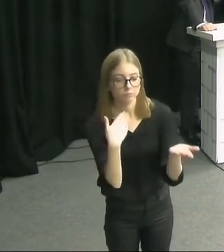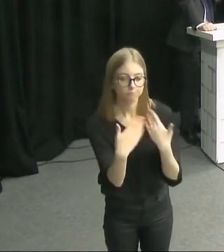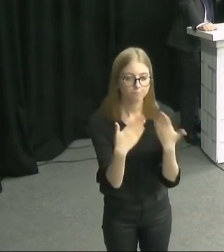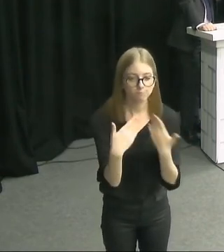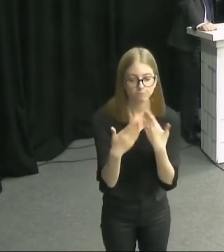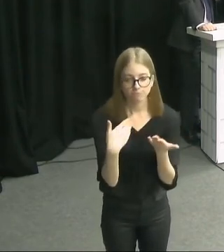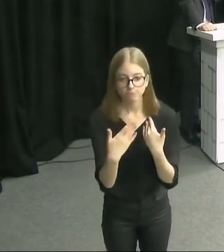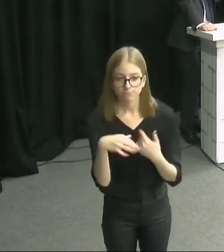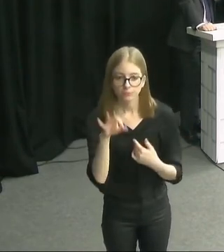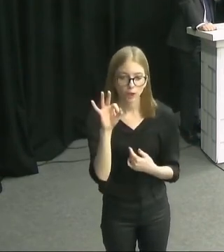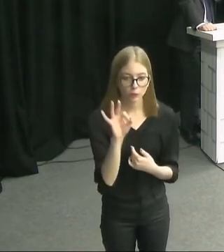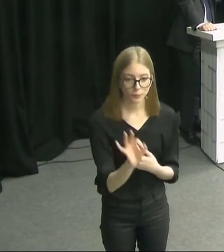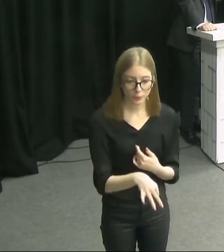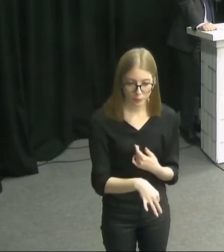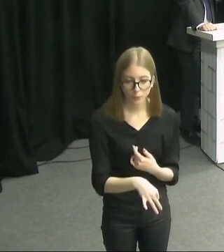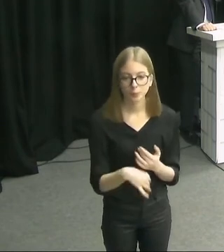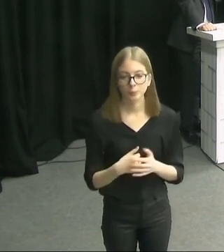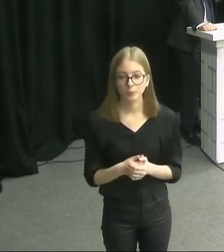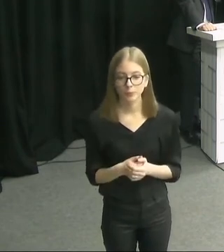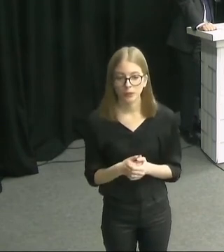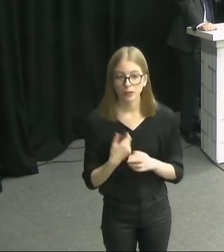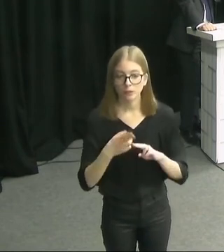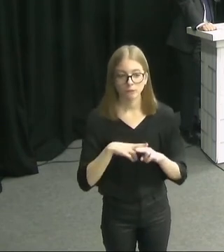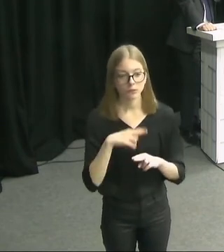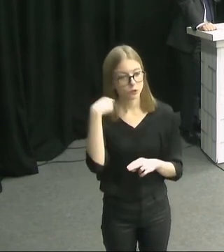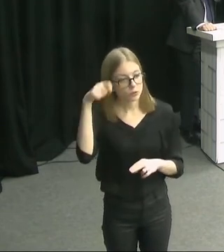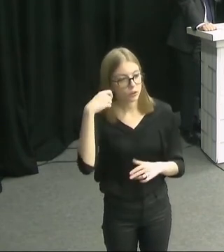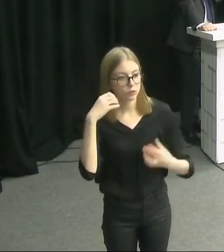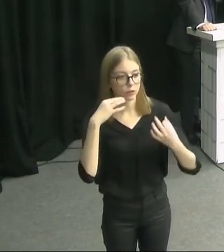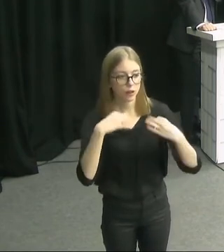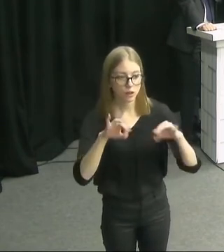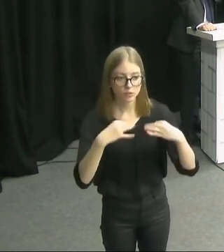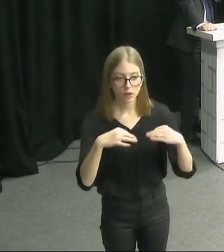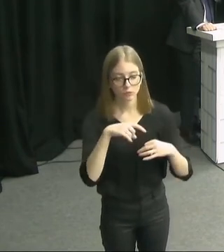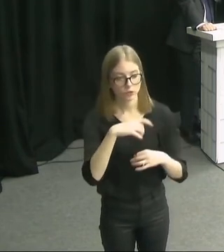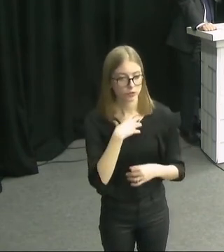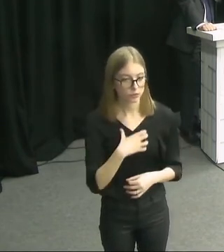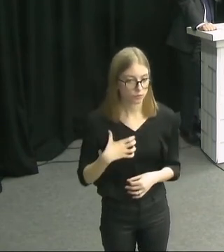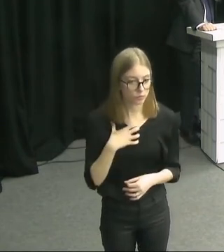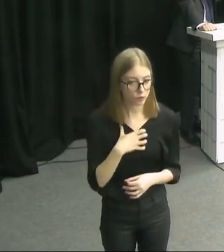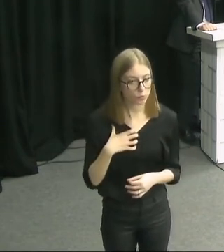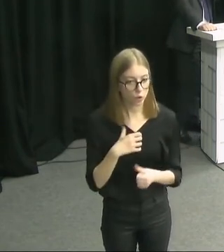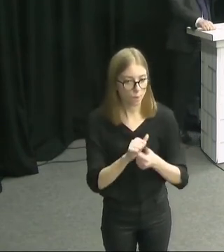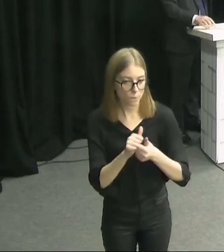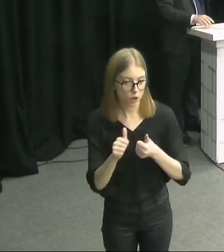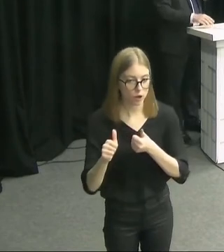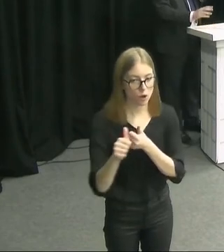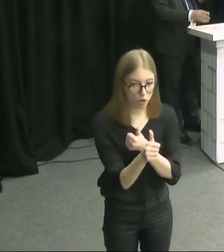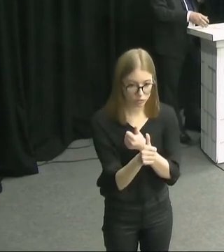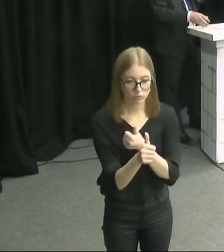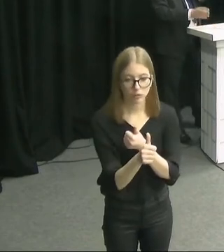we communicate with the students a lot. So the free time of students is also one of